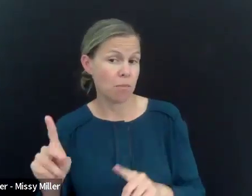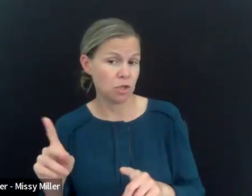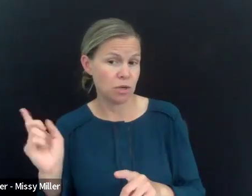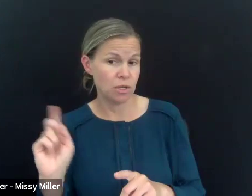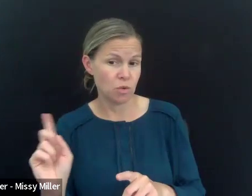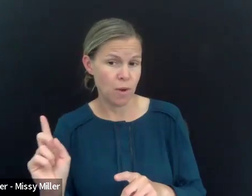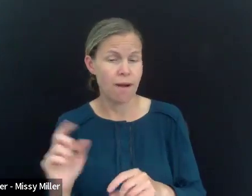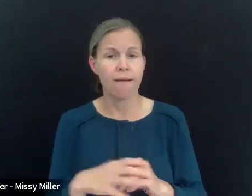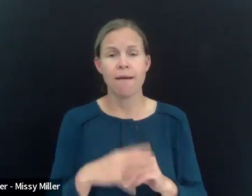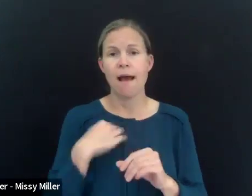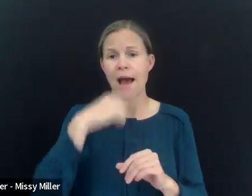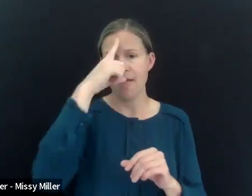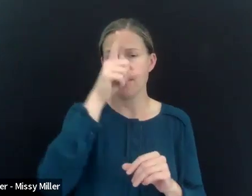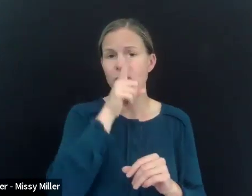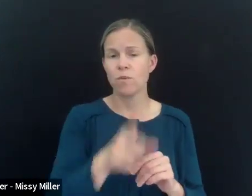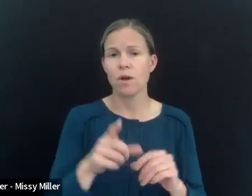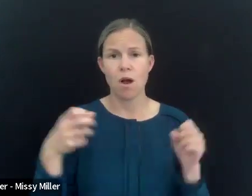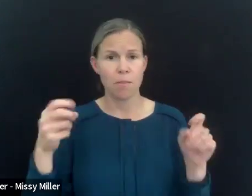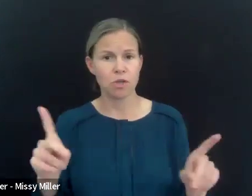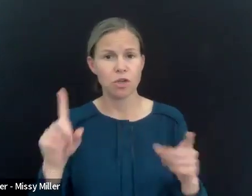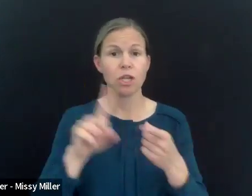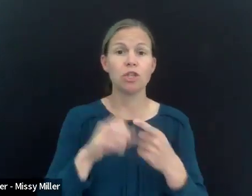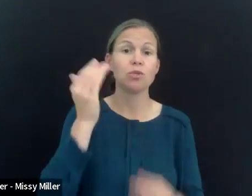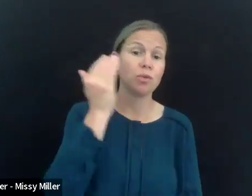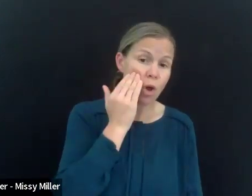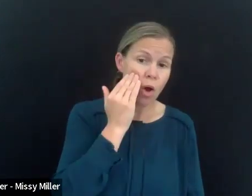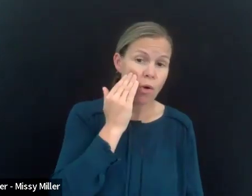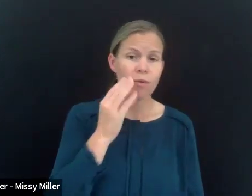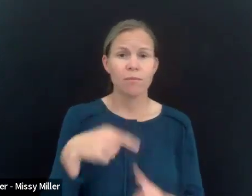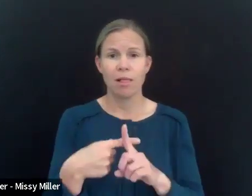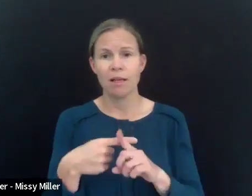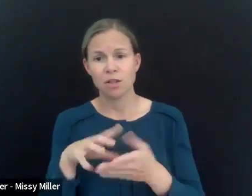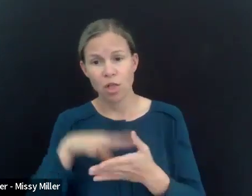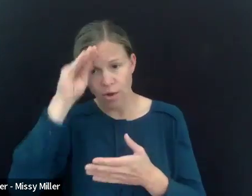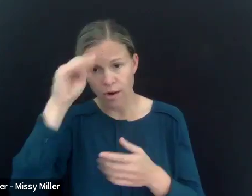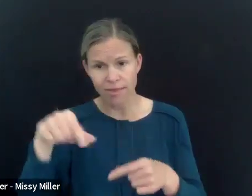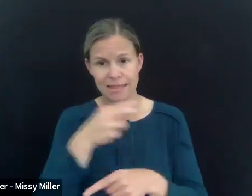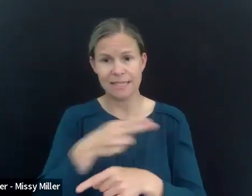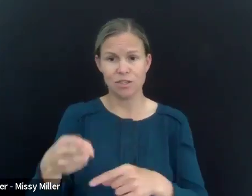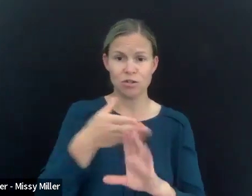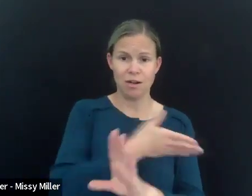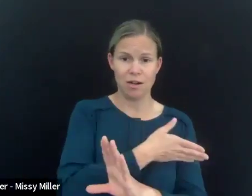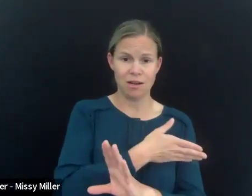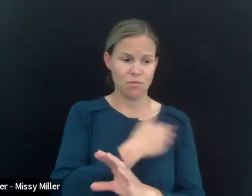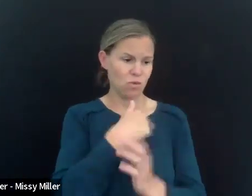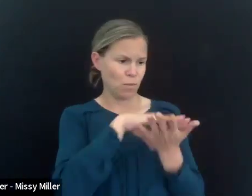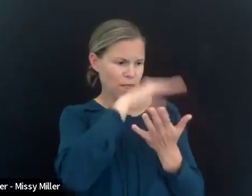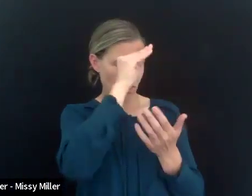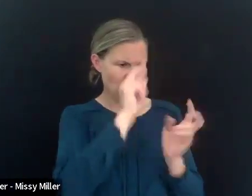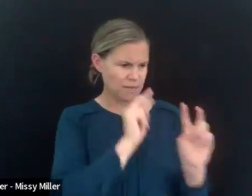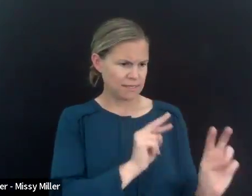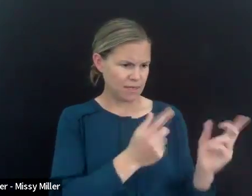I think there's a real opportunity to know and learn this history, because I think when we do, we can see